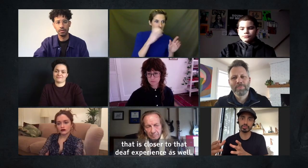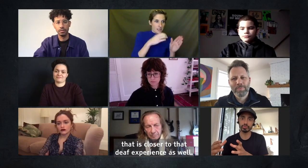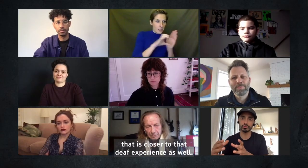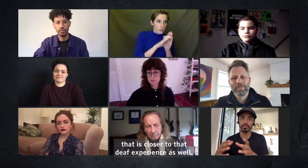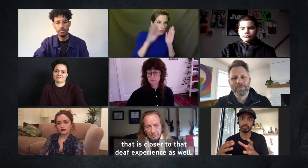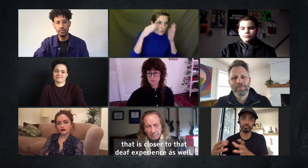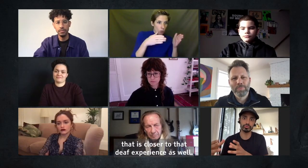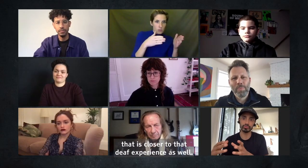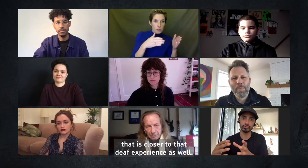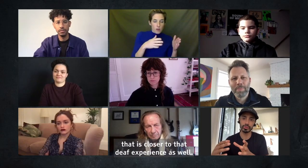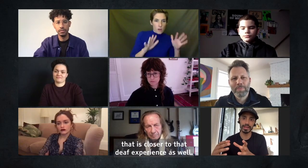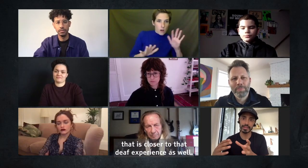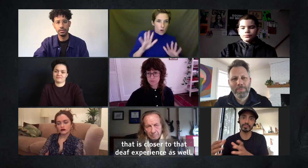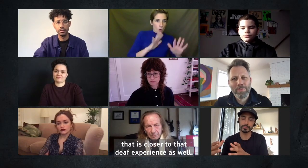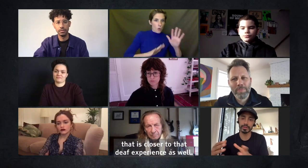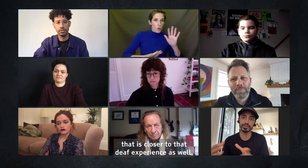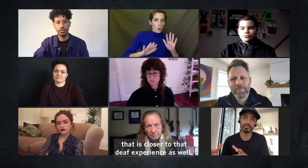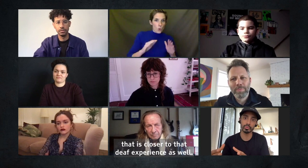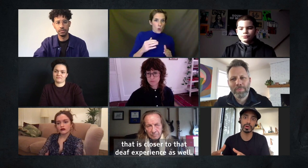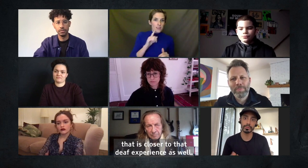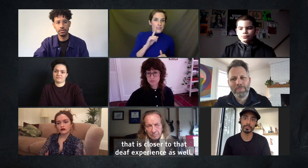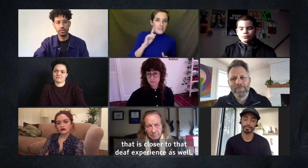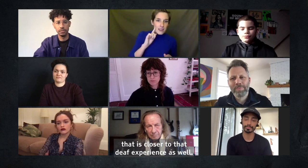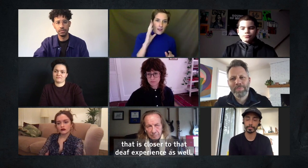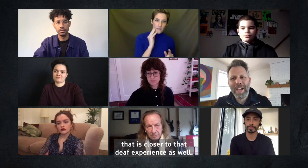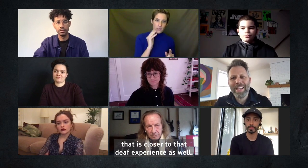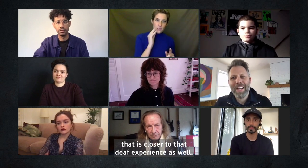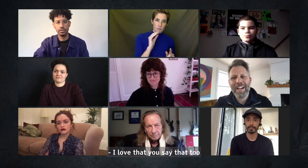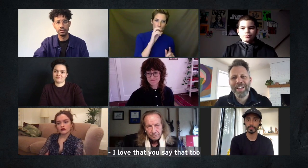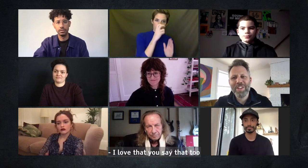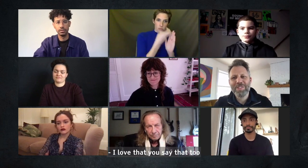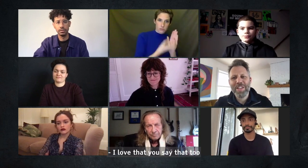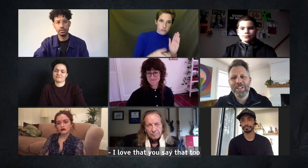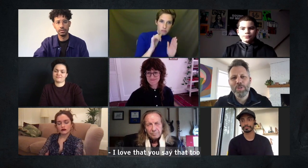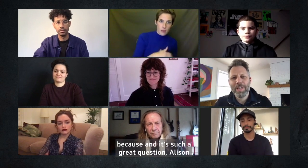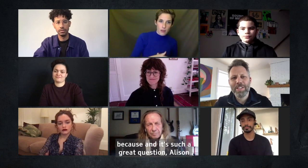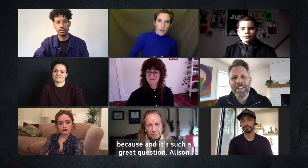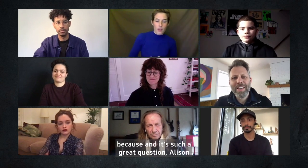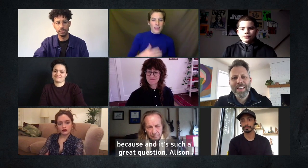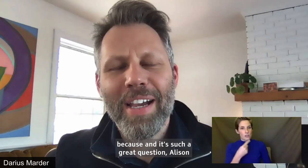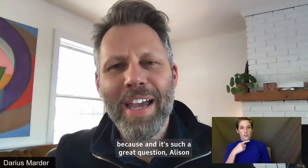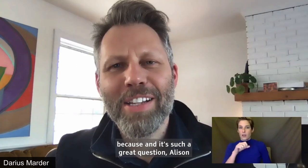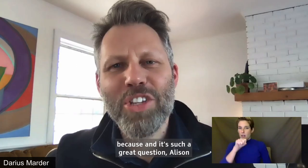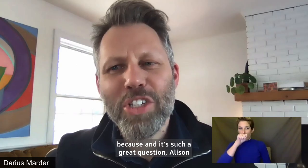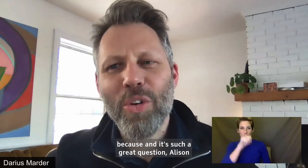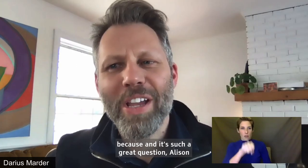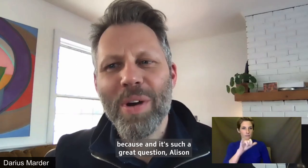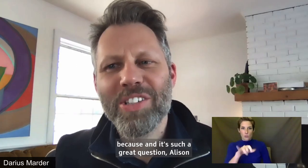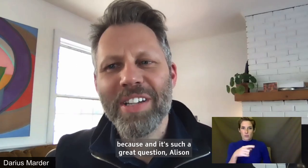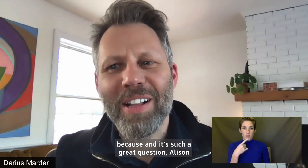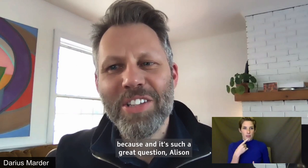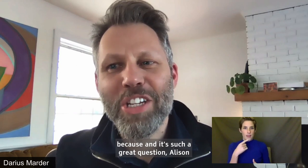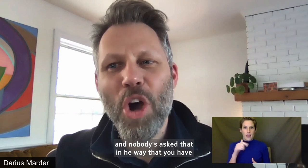is closer to that deaf experience as well. I love that you say that too, because And it's such a